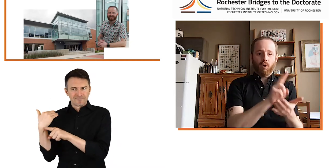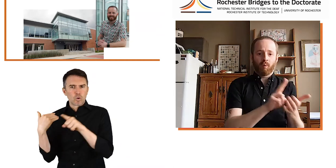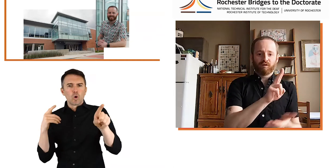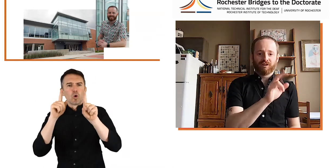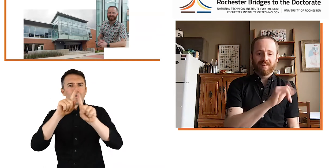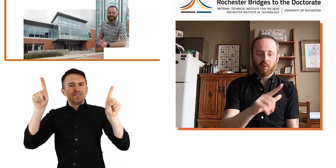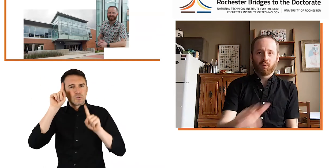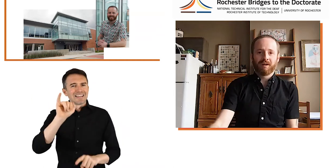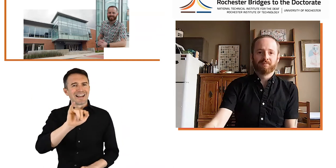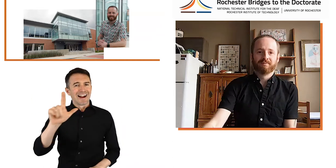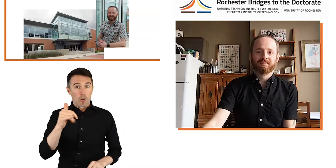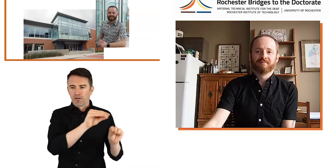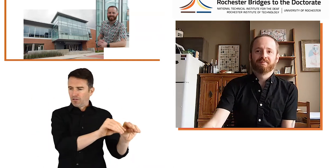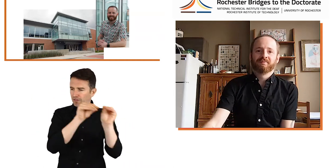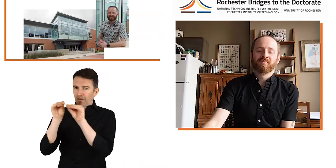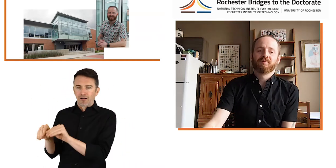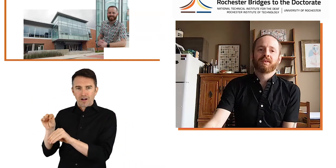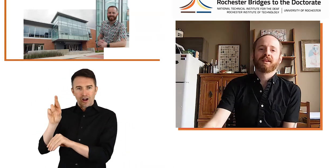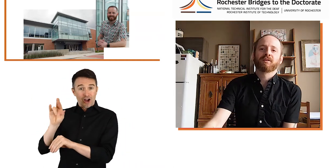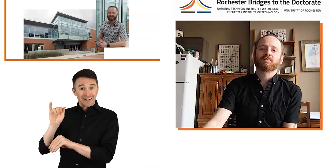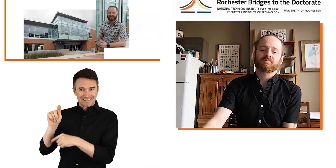same person that I had worked with at the University of Illinois.